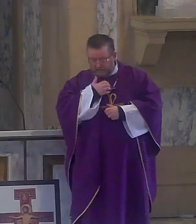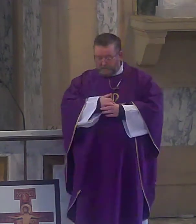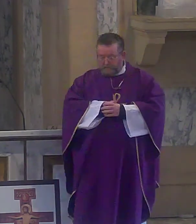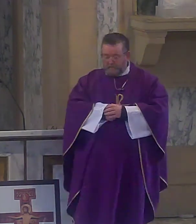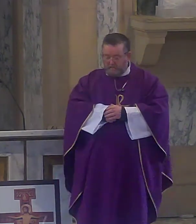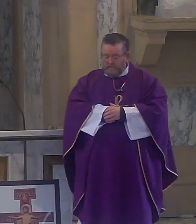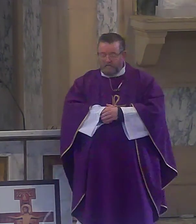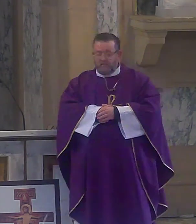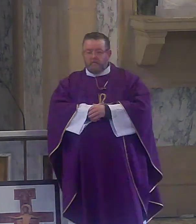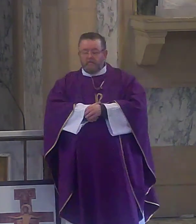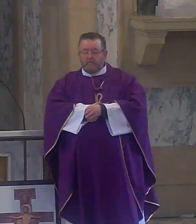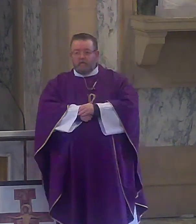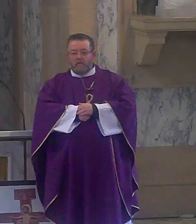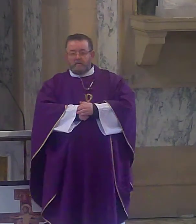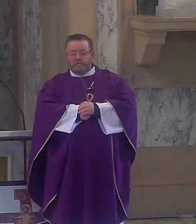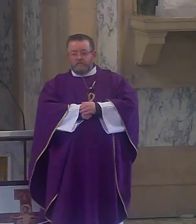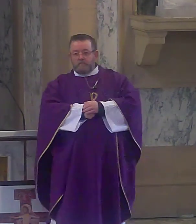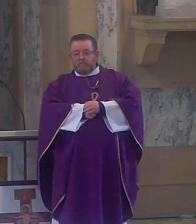christ